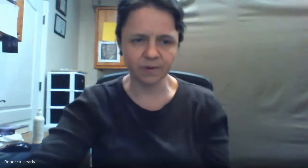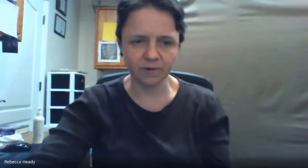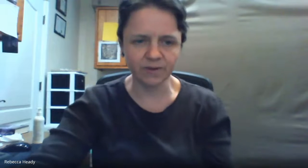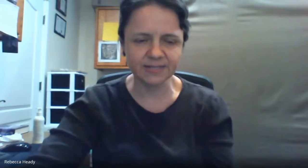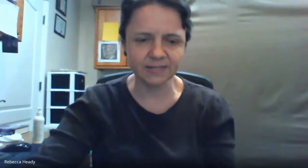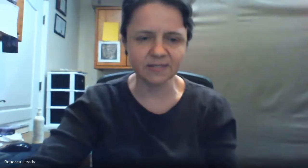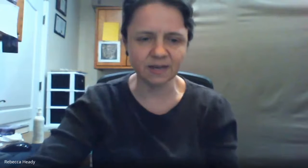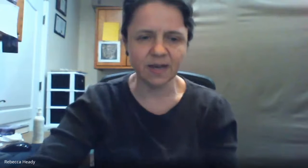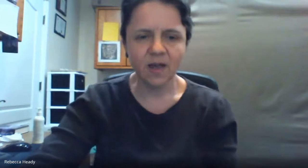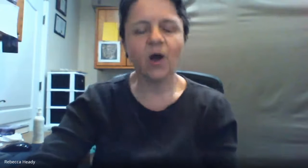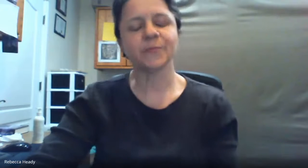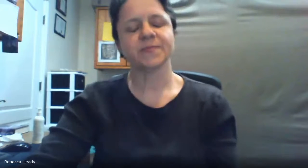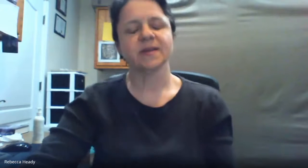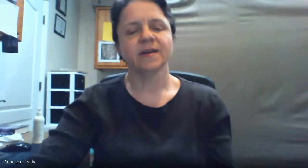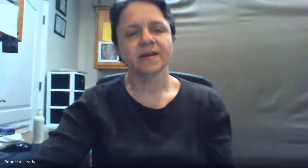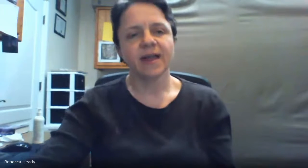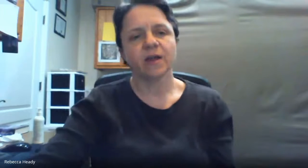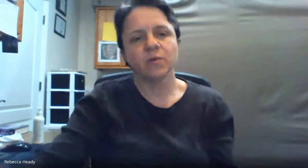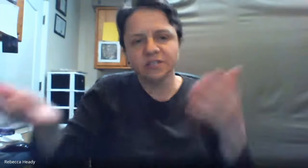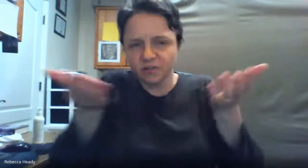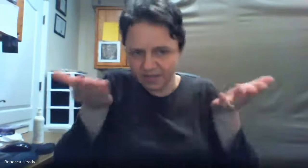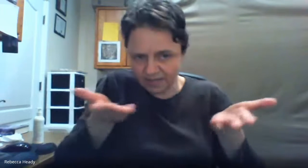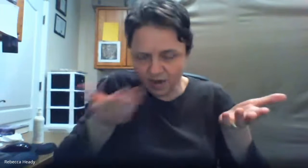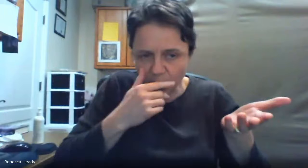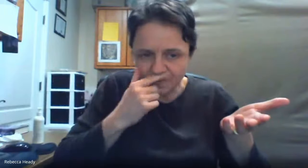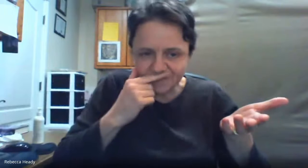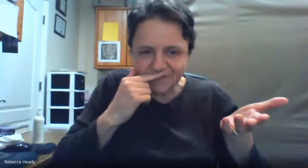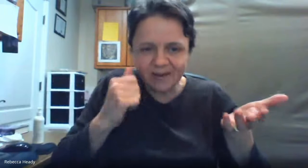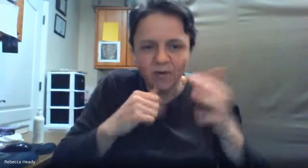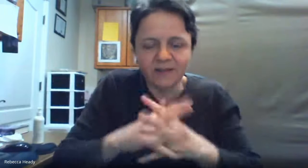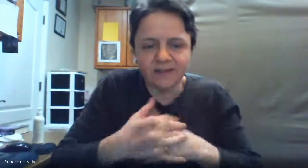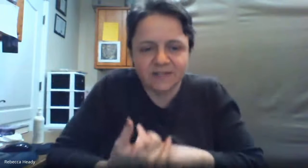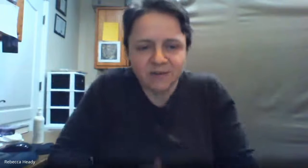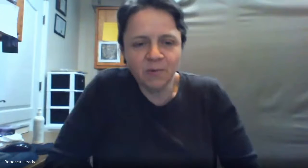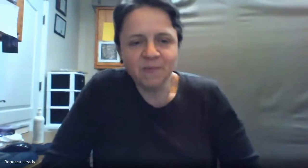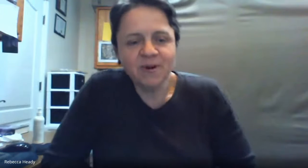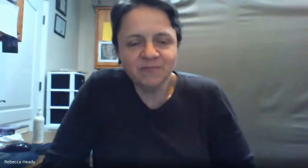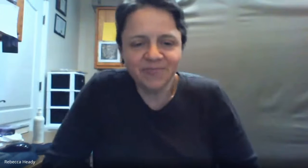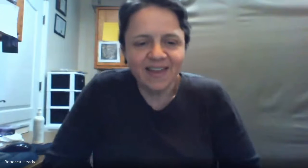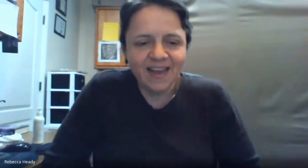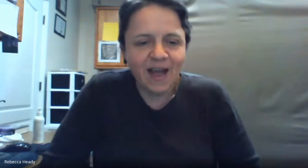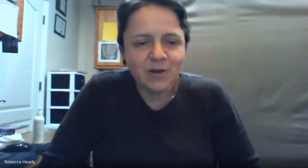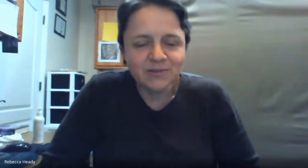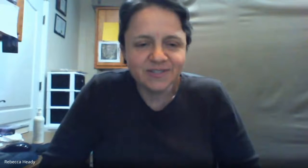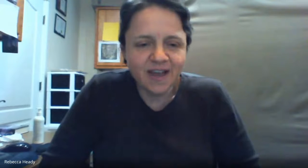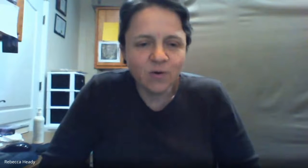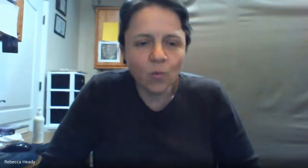or if you guys get stuck. Oh, and we should do this, and I don't know if, I know, Ellie, let's see if you remember. How do you sign